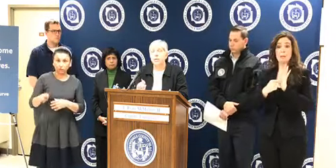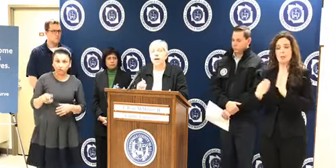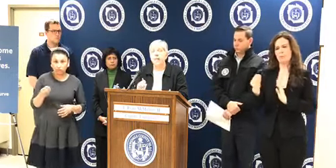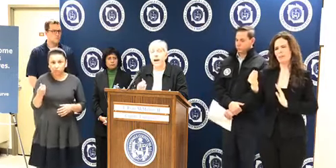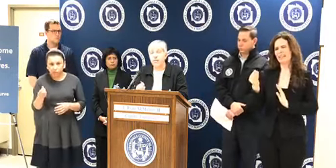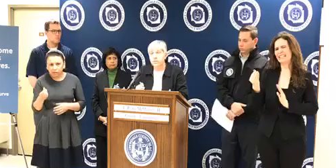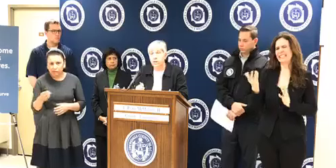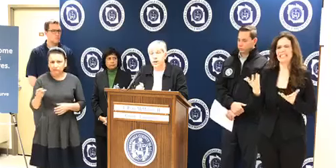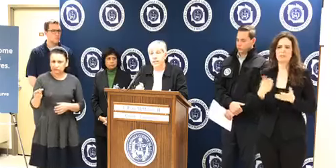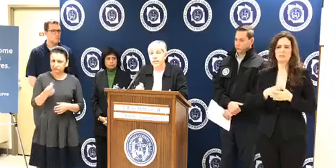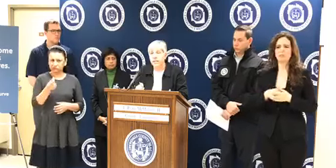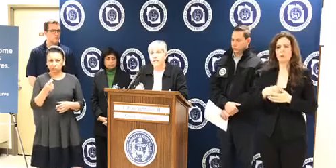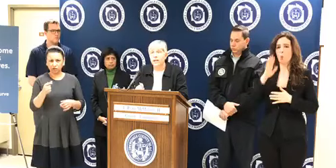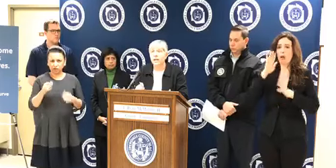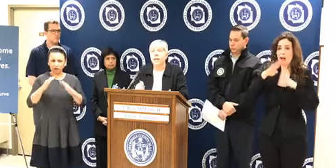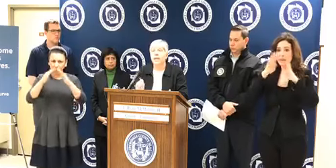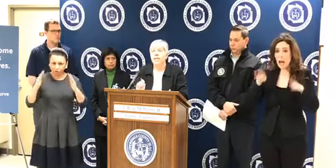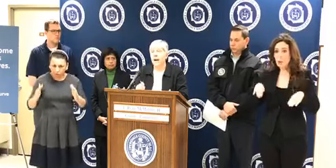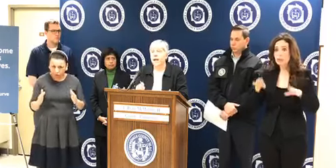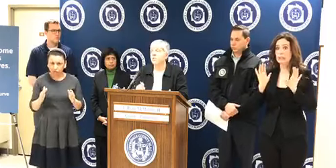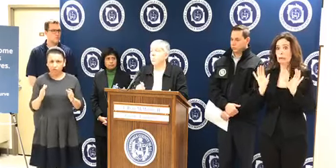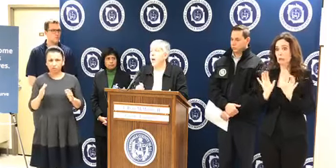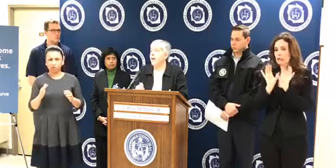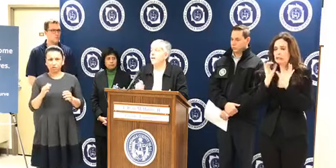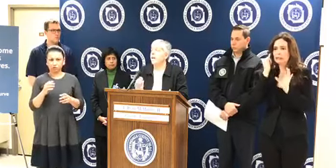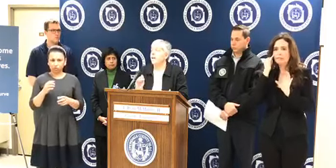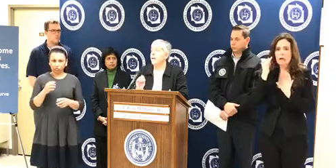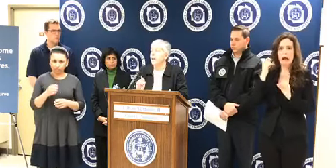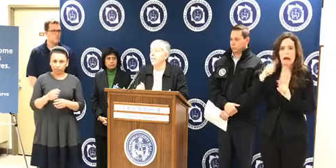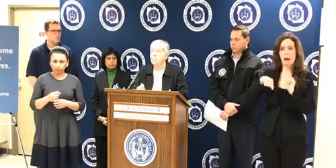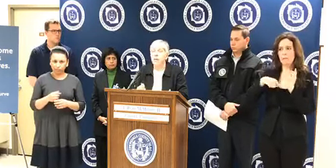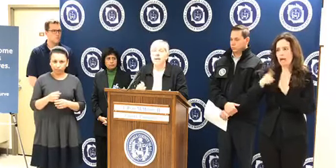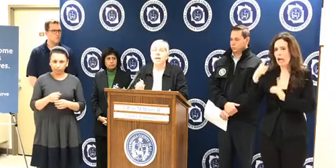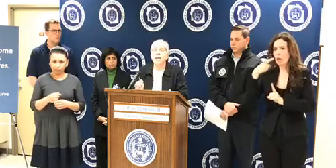assistance, you have a housing crisis, that is when